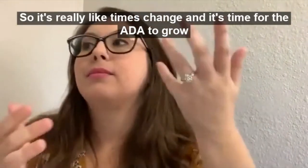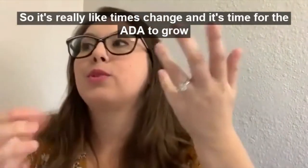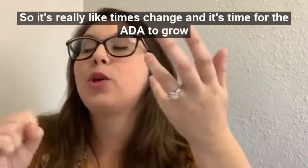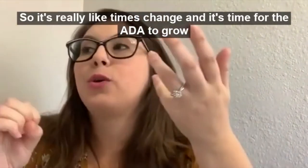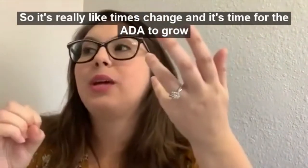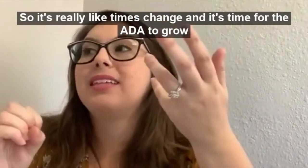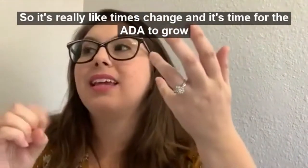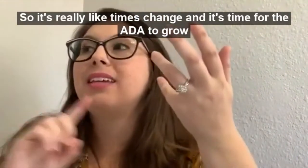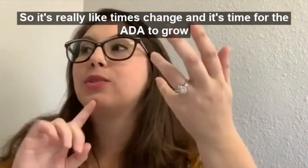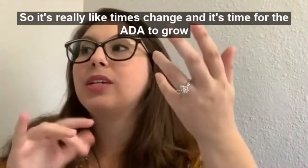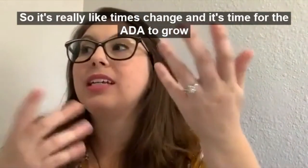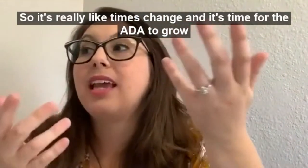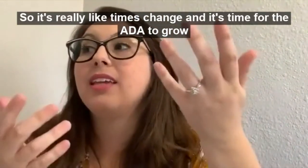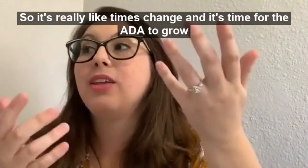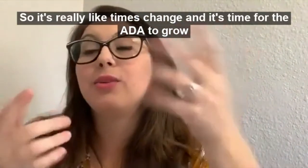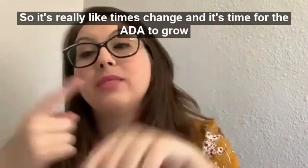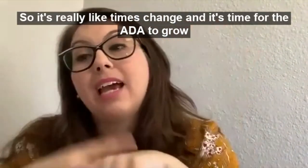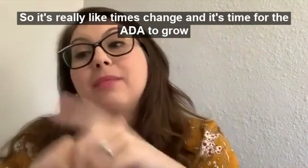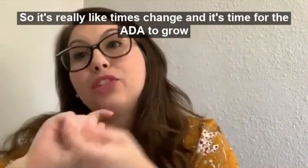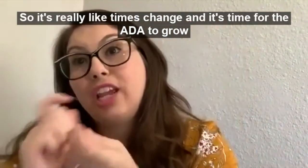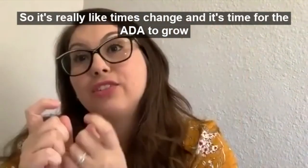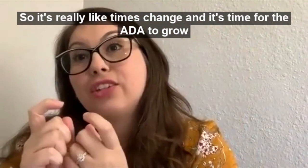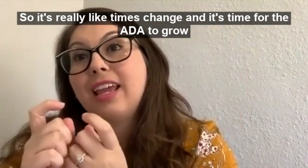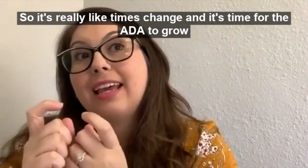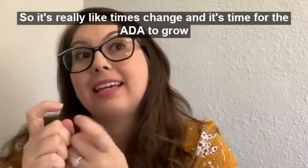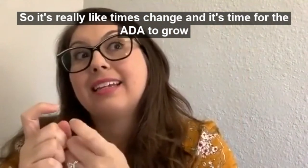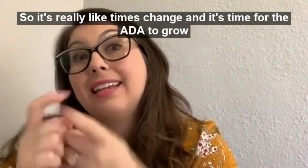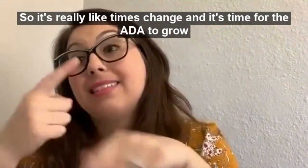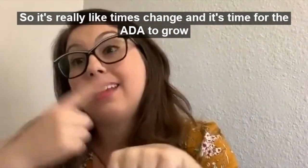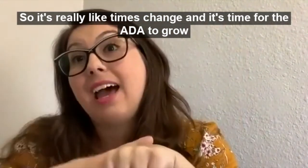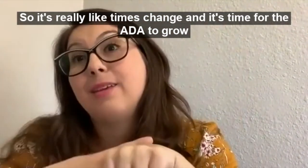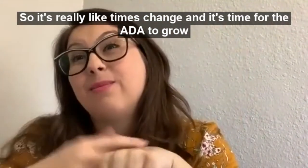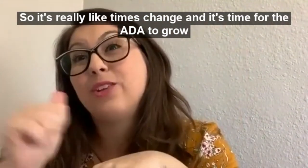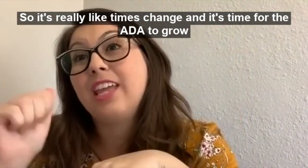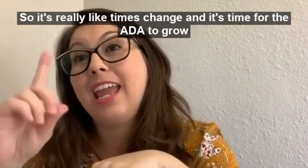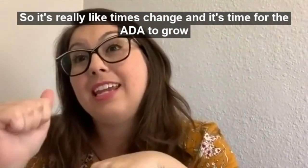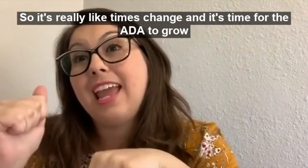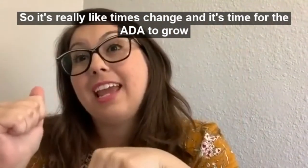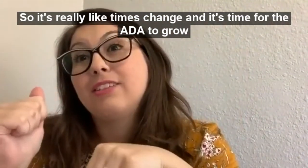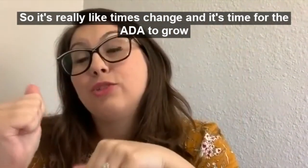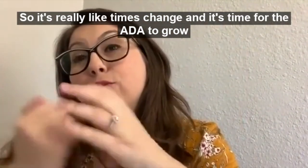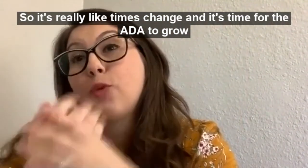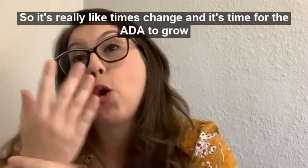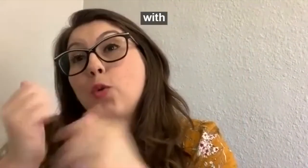So it's really like, you know, times change and it's time for the ADA to grow